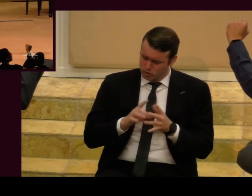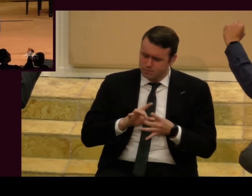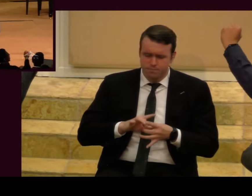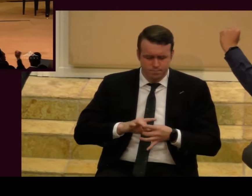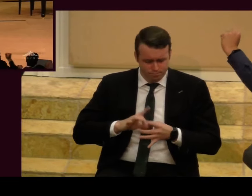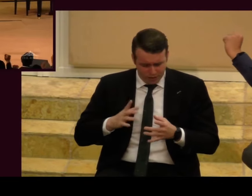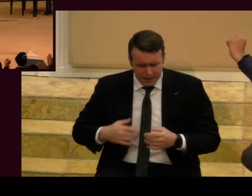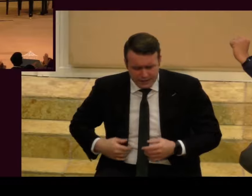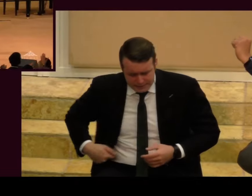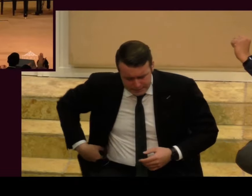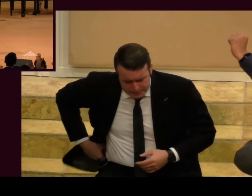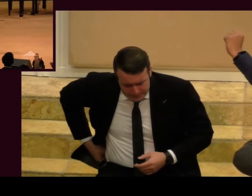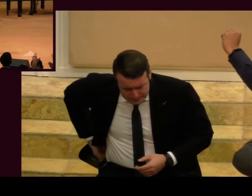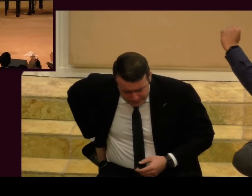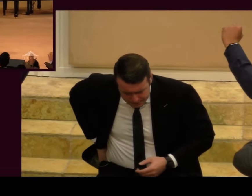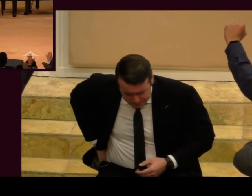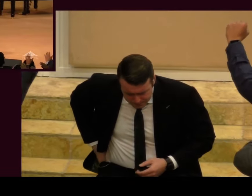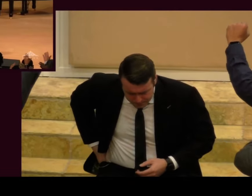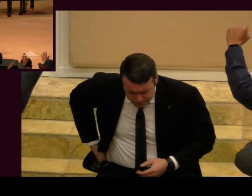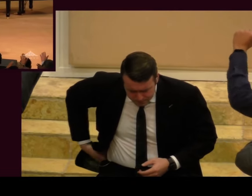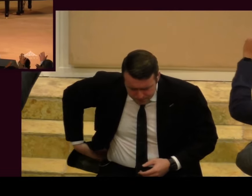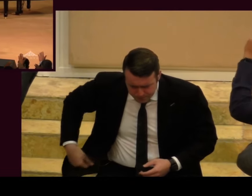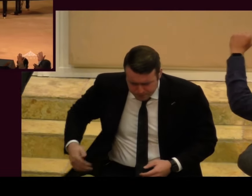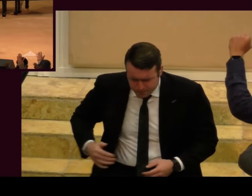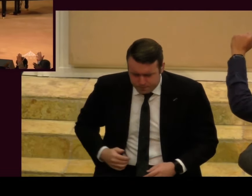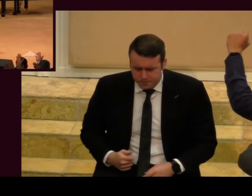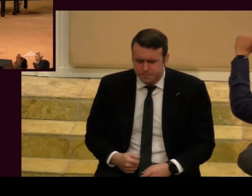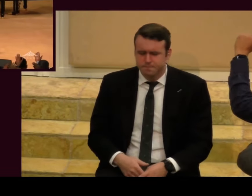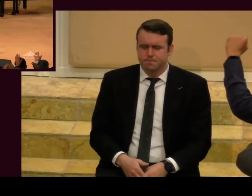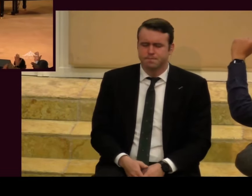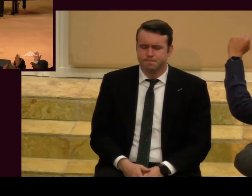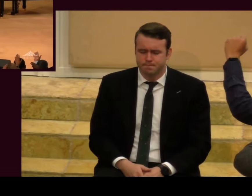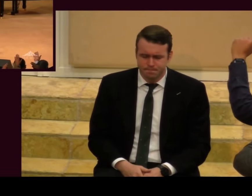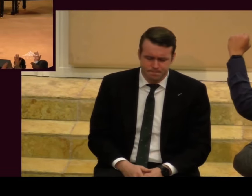Something's beginning to break in this house.